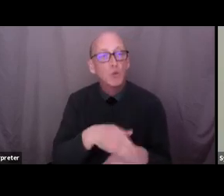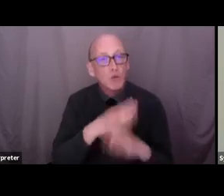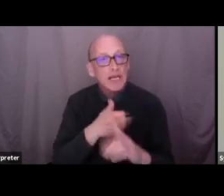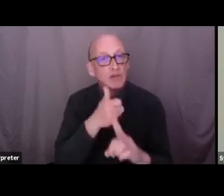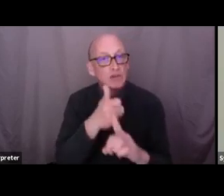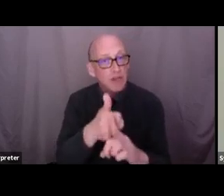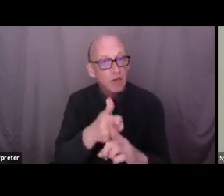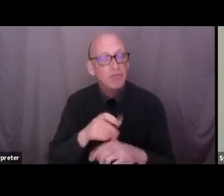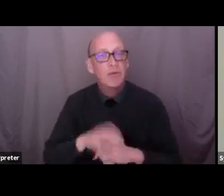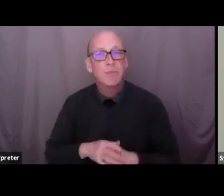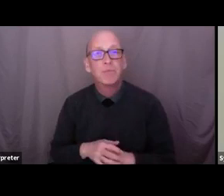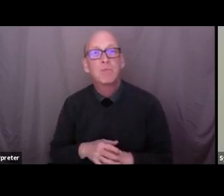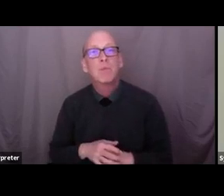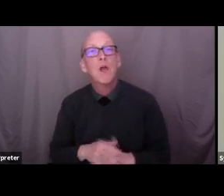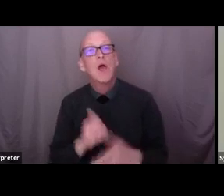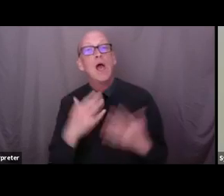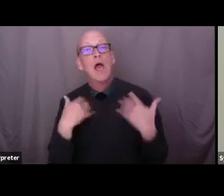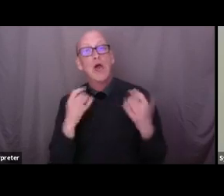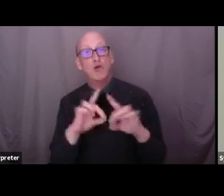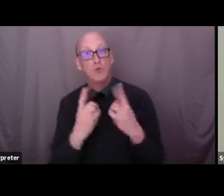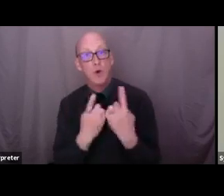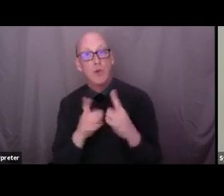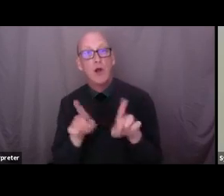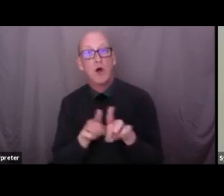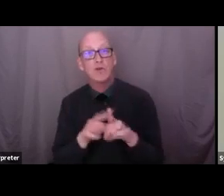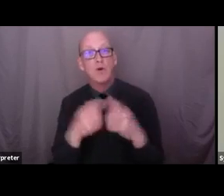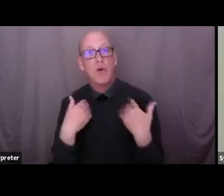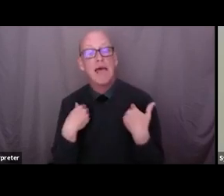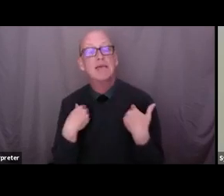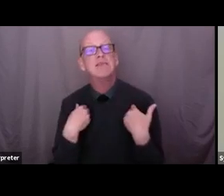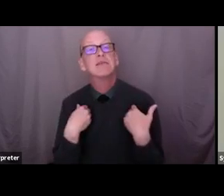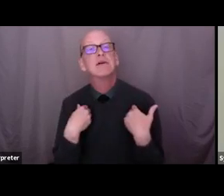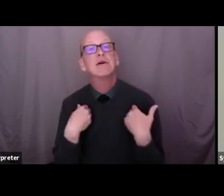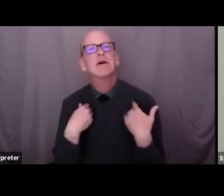And so the health department also has services through NOS, the